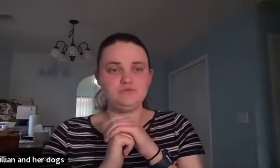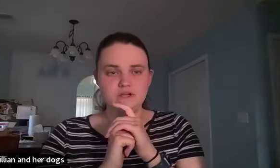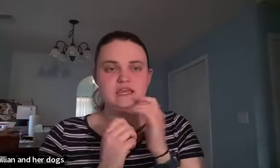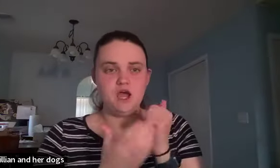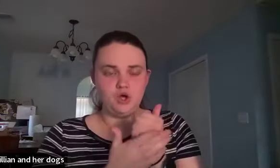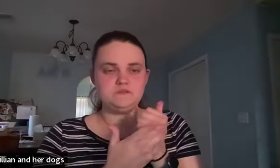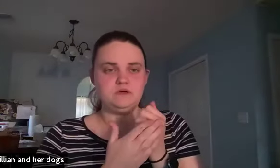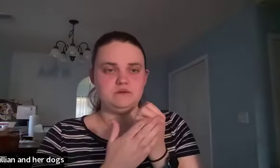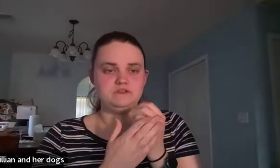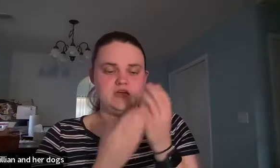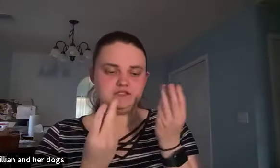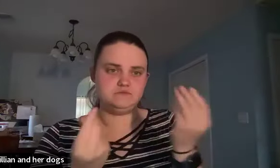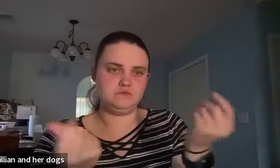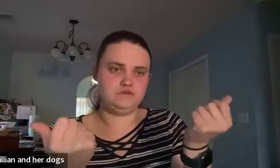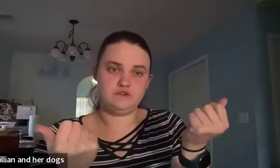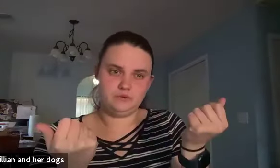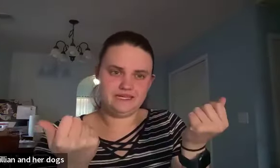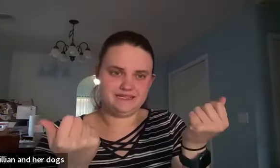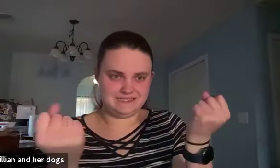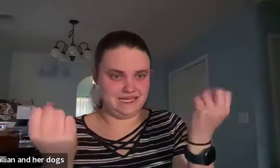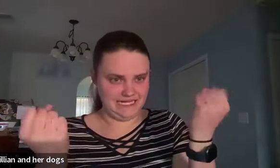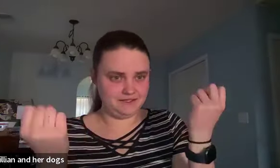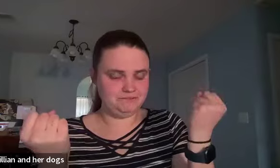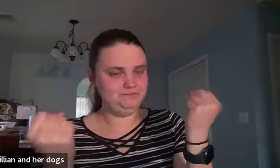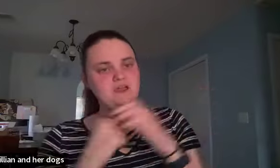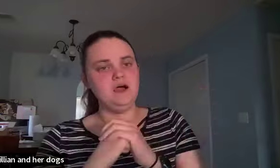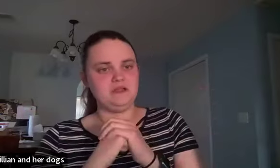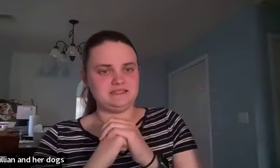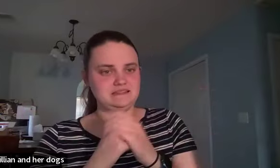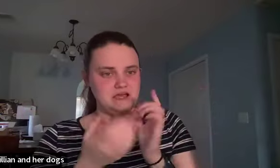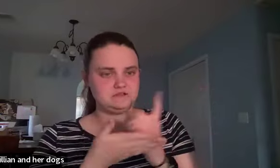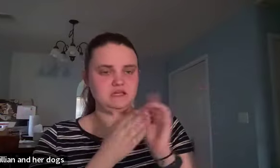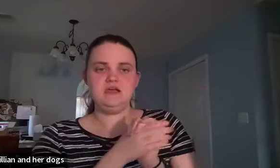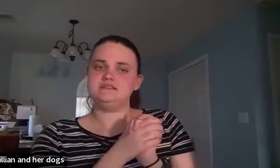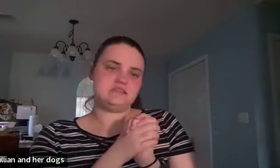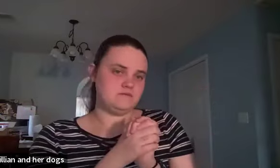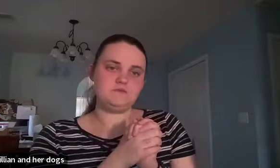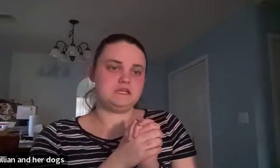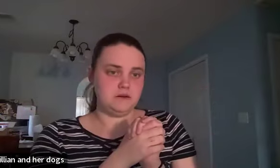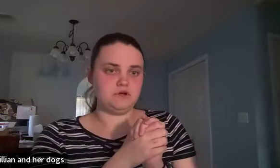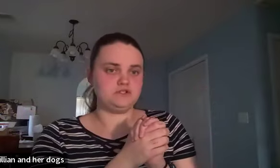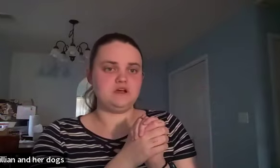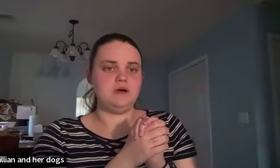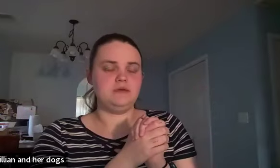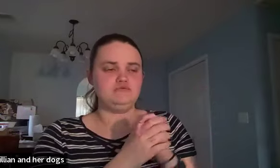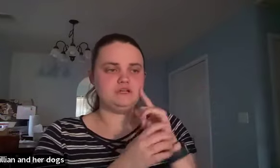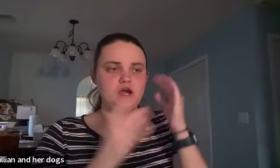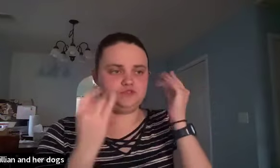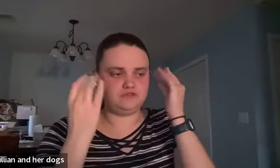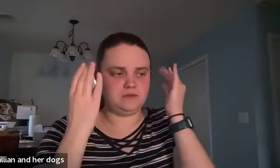It really helps like with that smooth fluid signing. Like I said last week, same thing with the numbers. It really helps you think